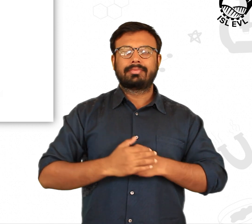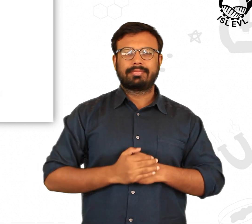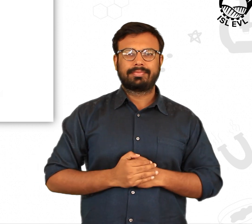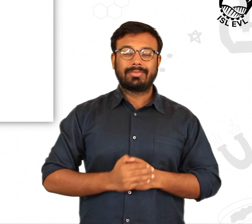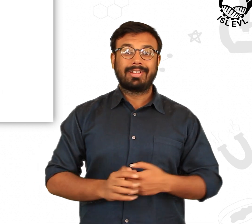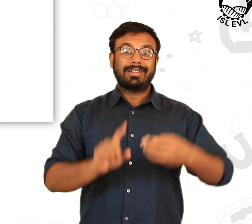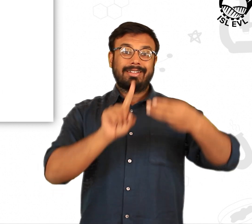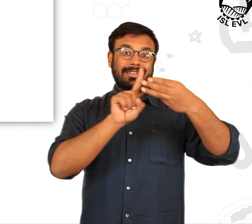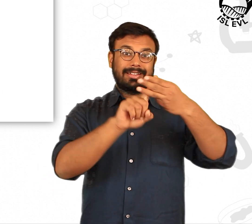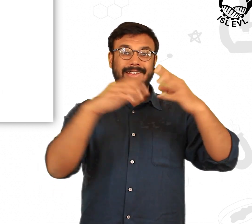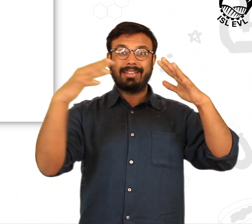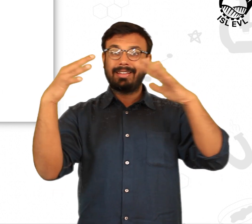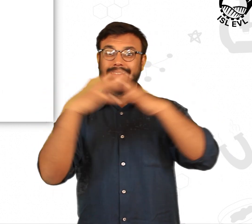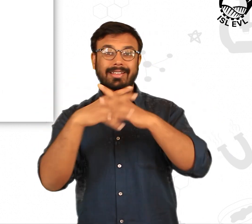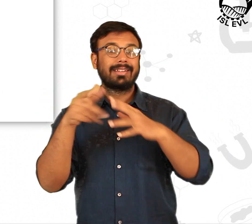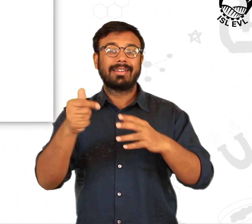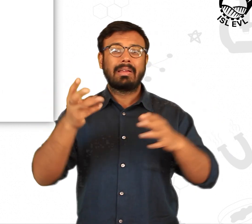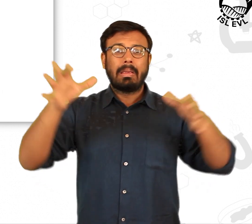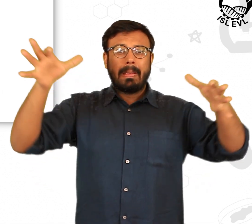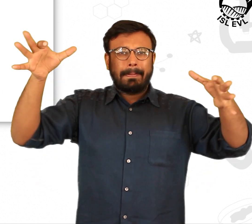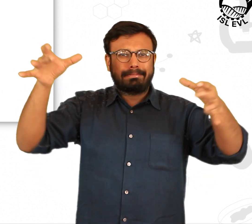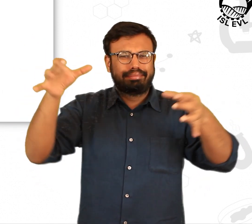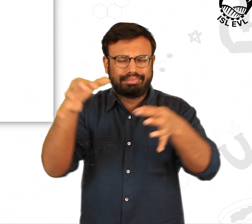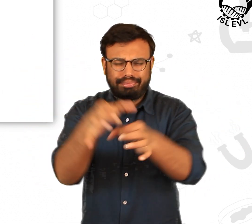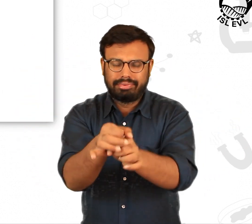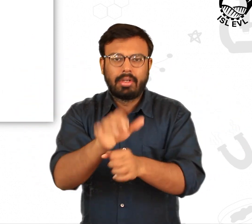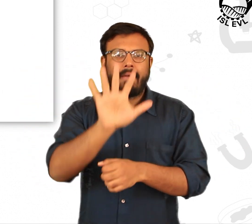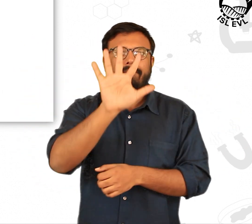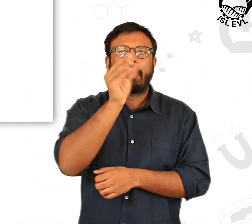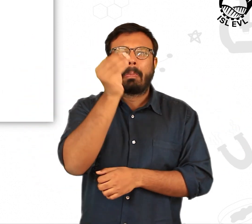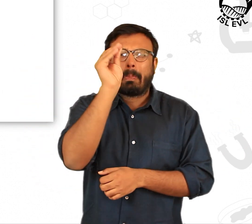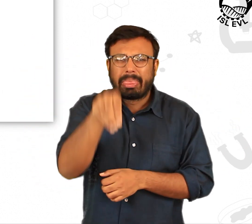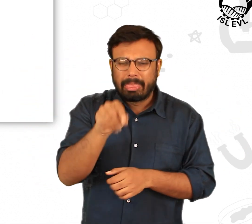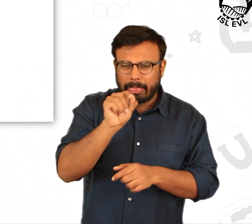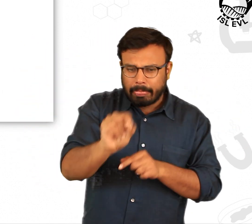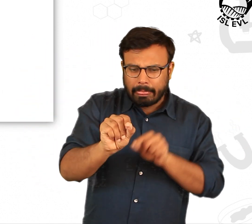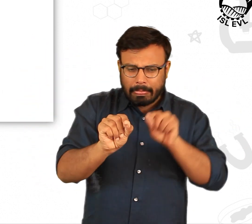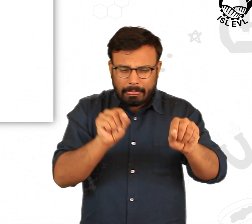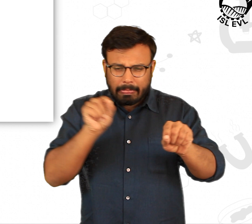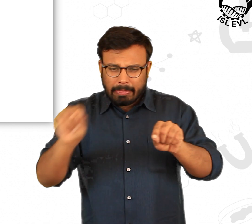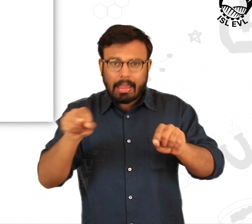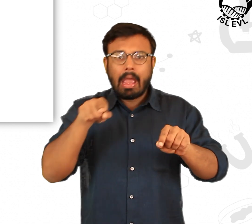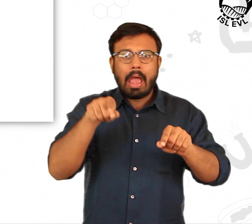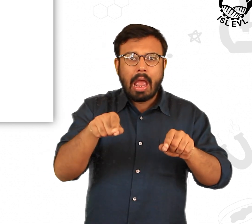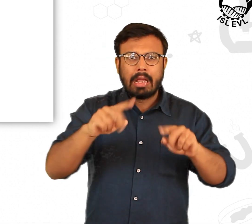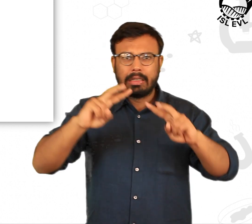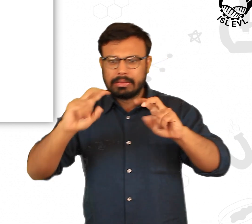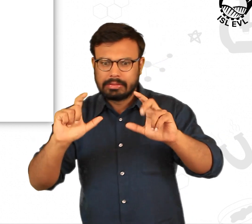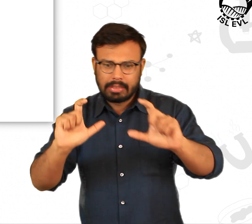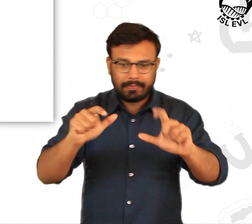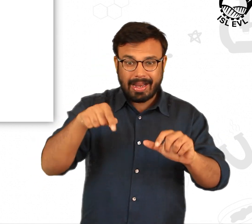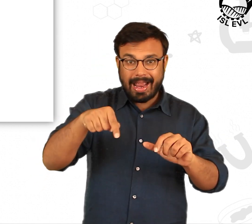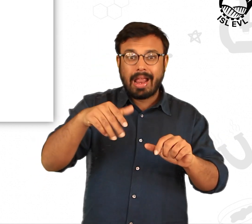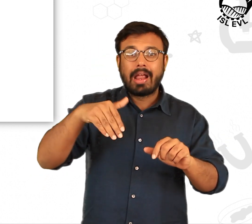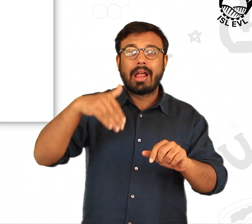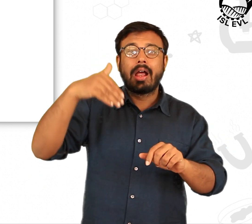300 individuals left. EW means extinct in the wild. The animals in this